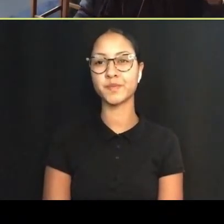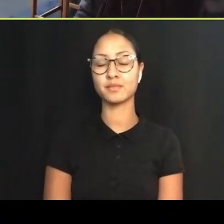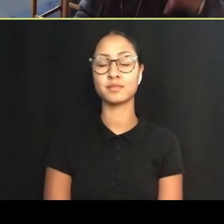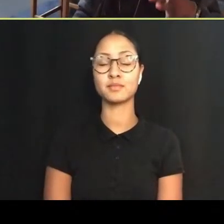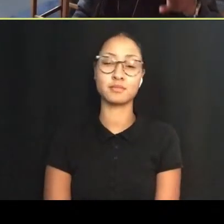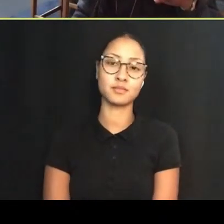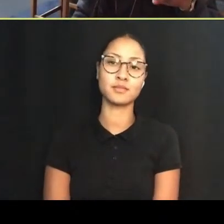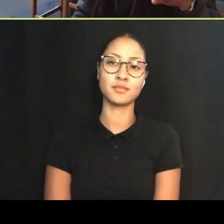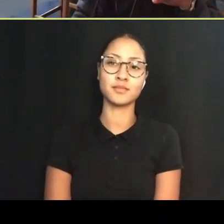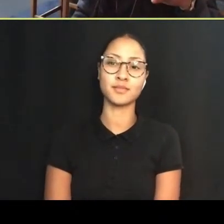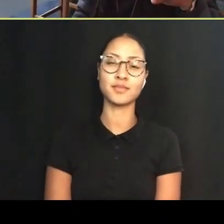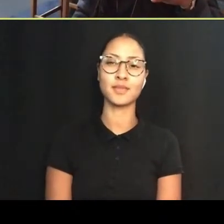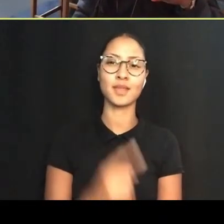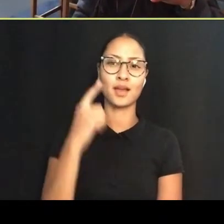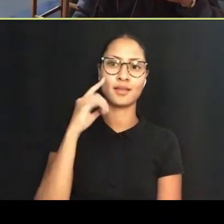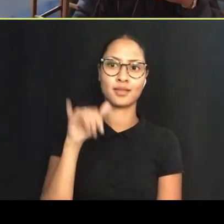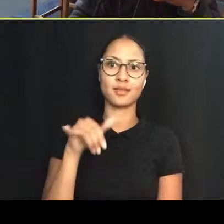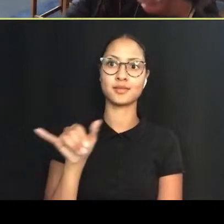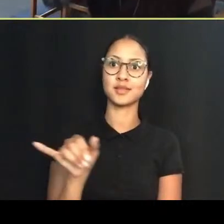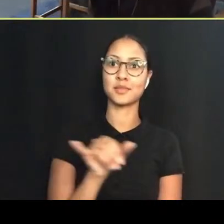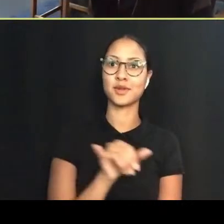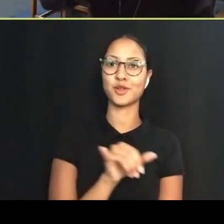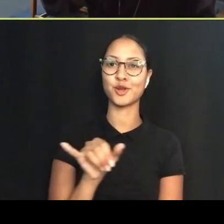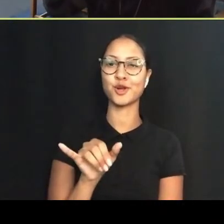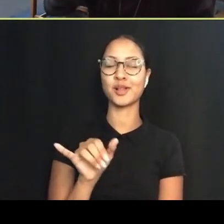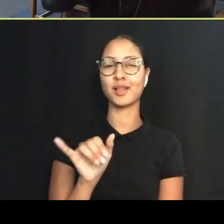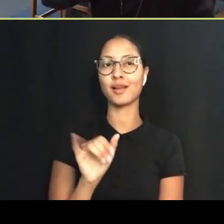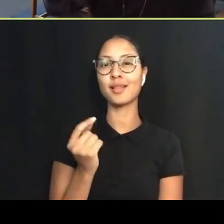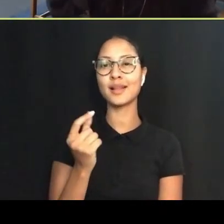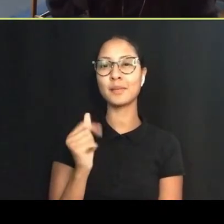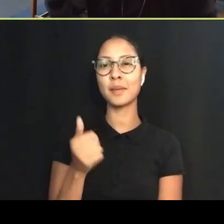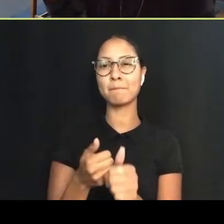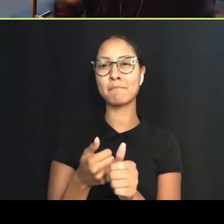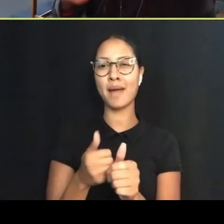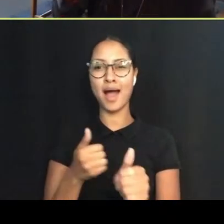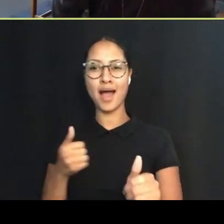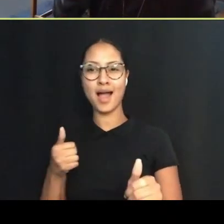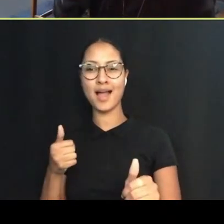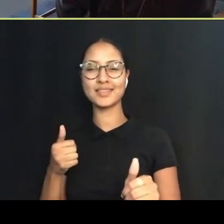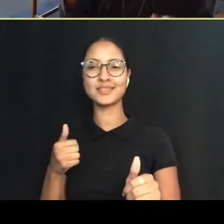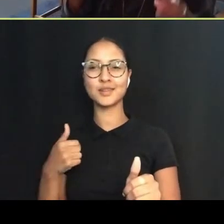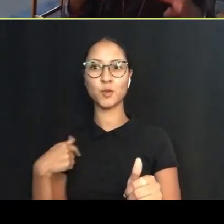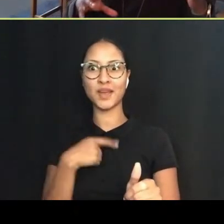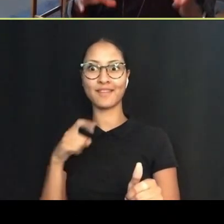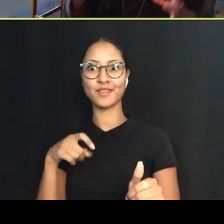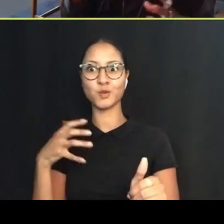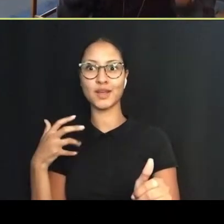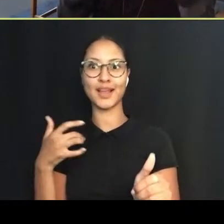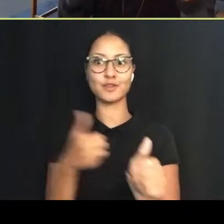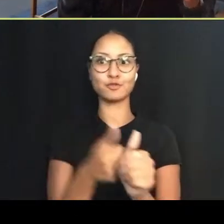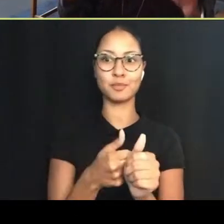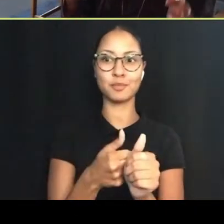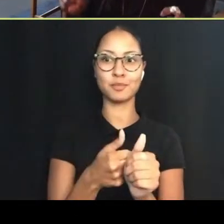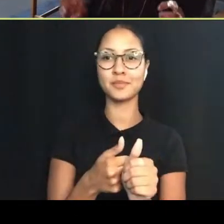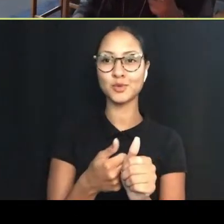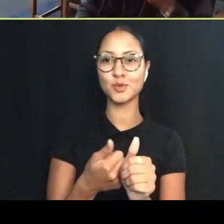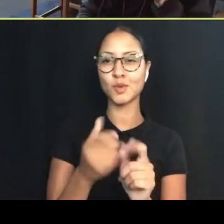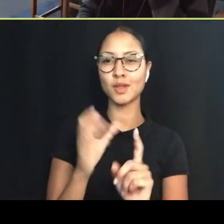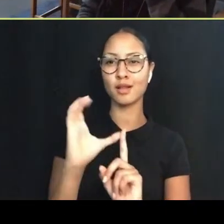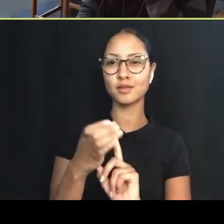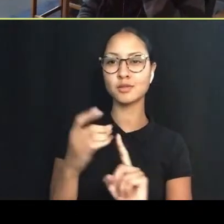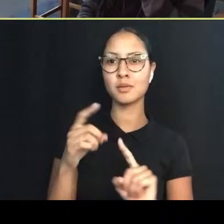it's kind of behind, but then also becomes this whole other thing because it's a really, it's a Southern Northern city.